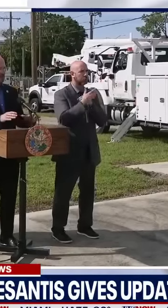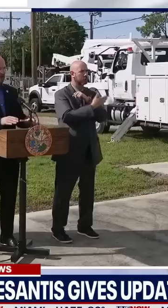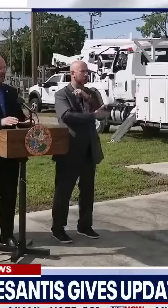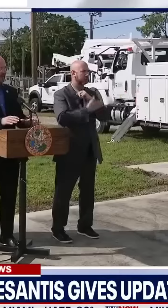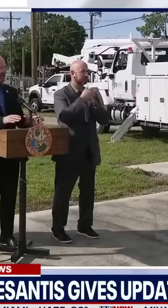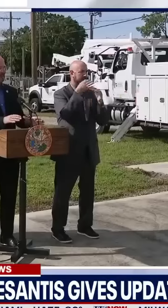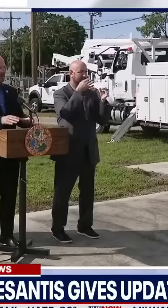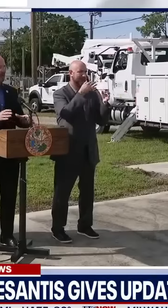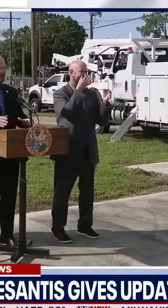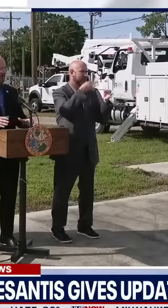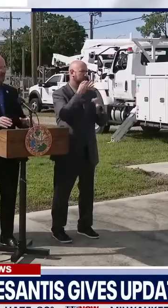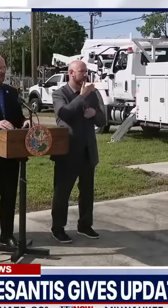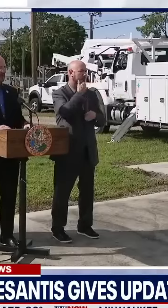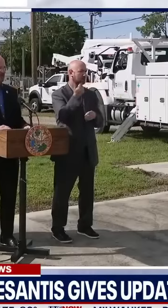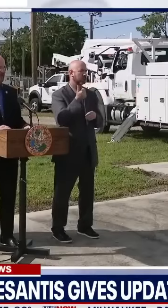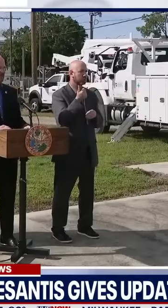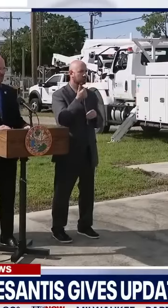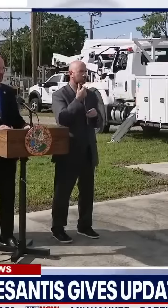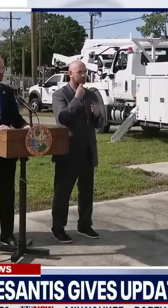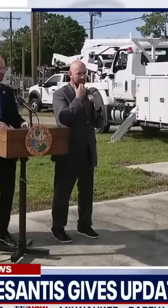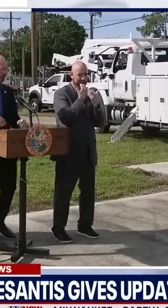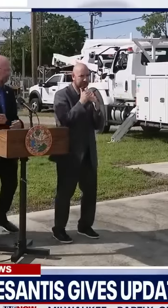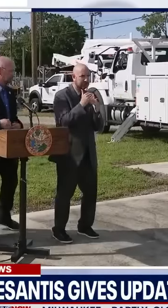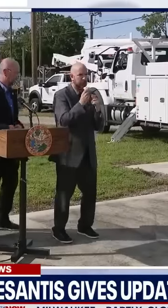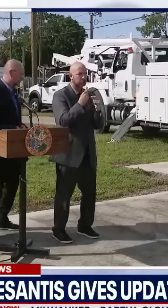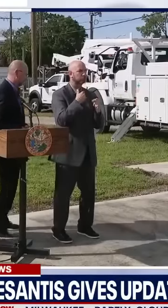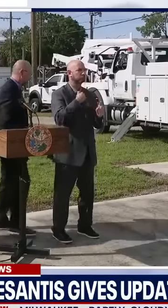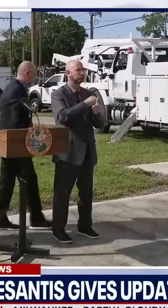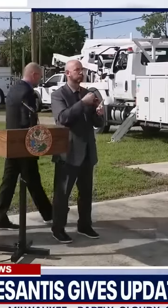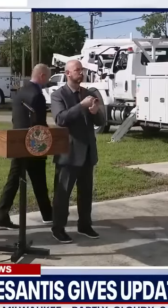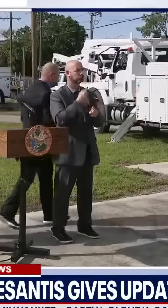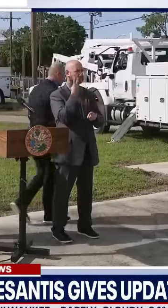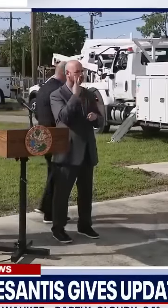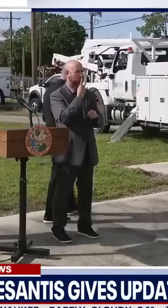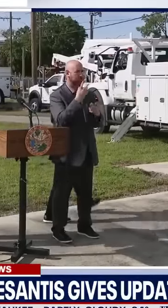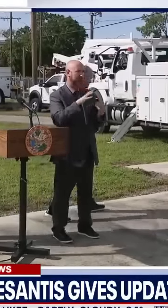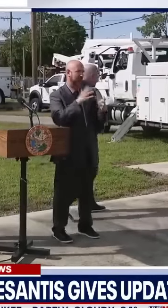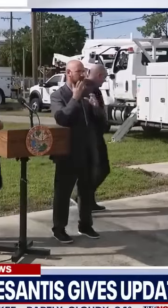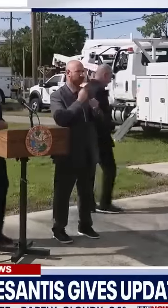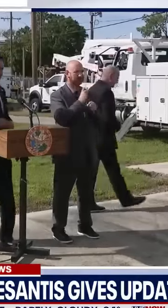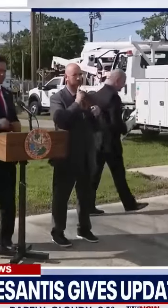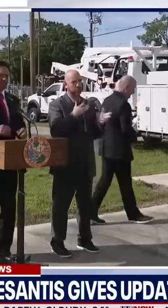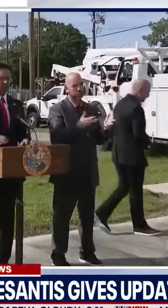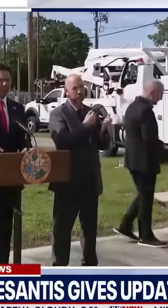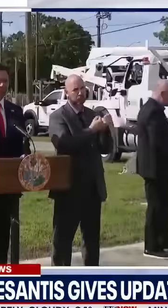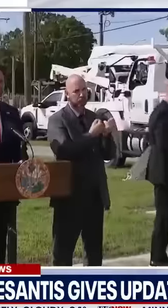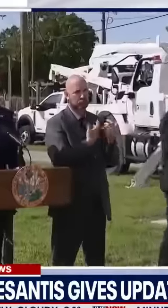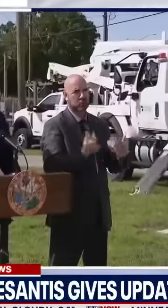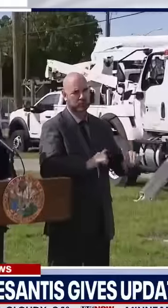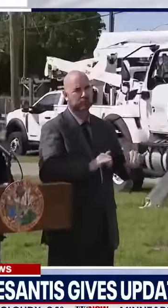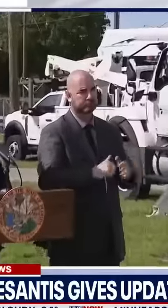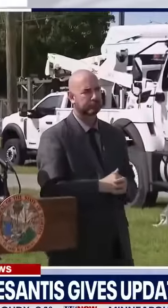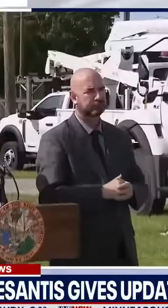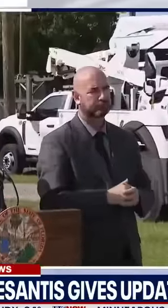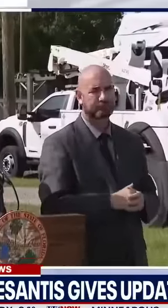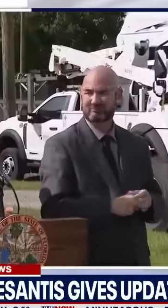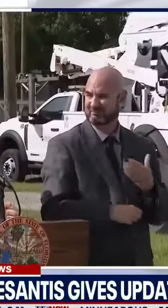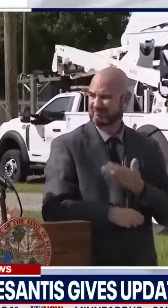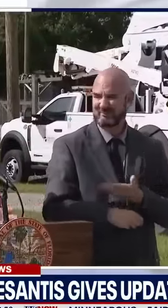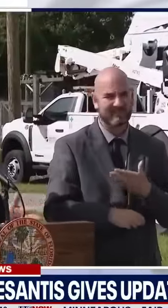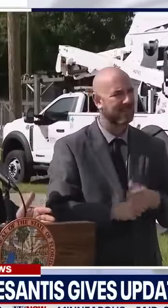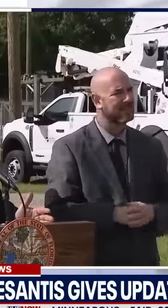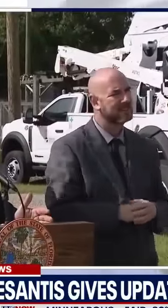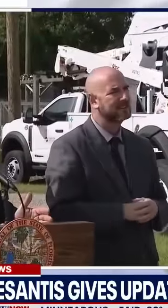constrained and living after they've already had two disasters hit them. The other thing to just keep in mind, because we're here at